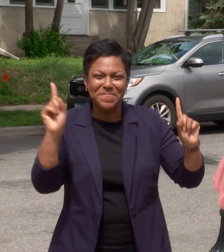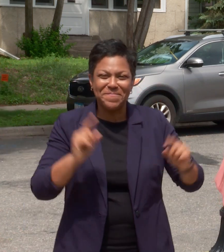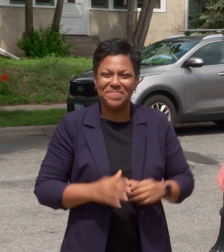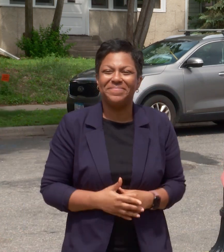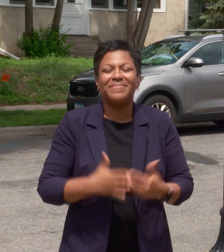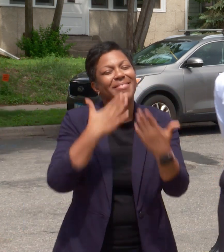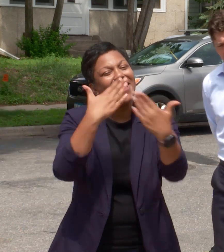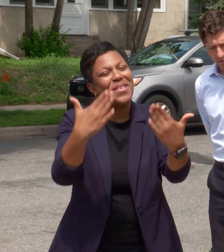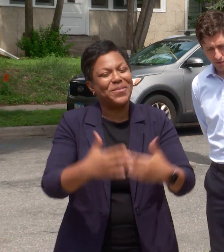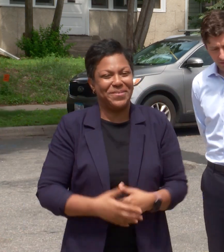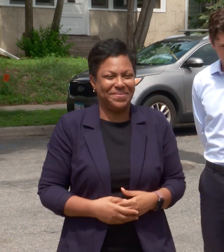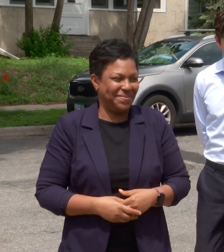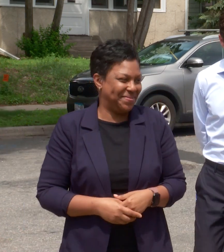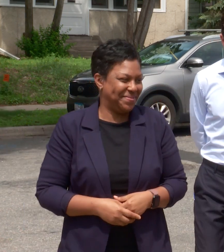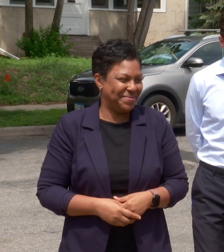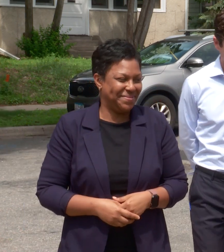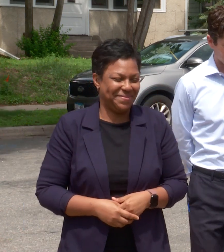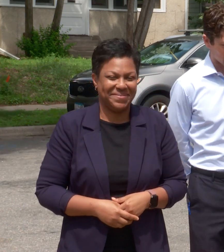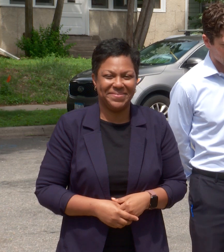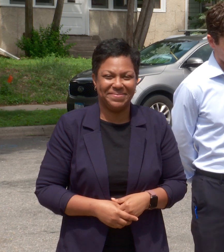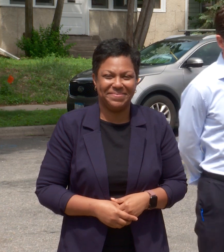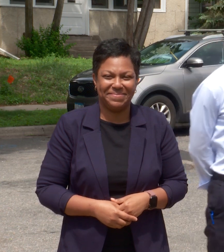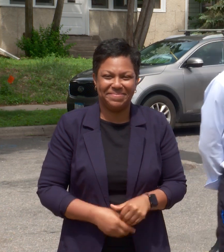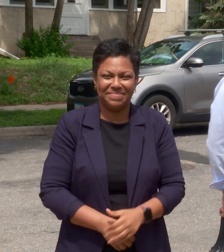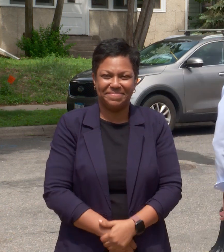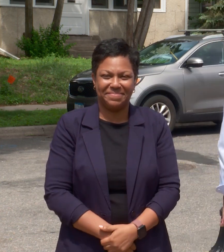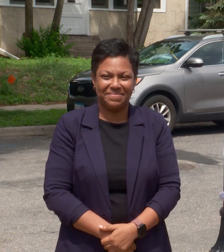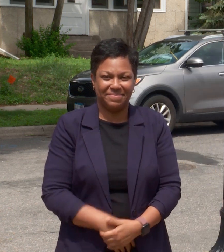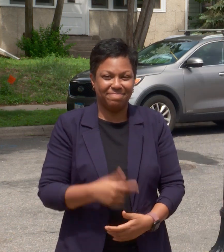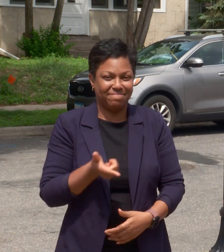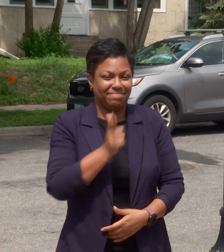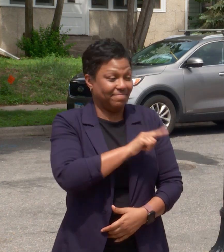All right. Back to the mayor.